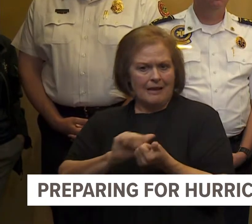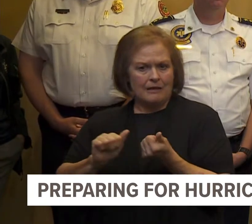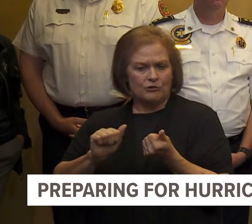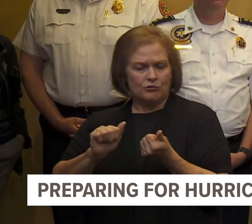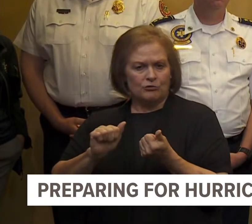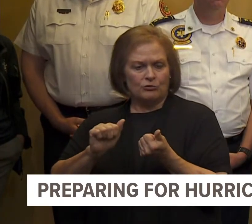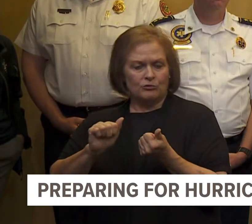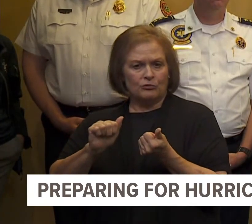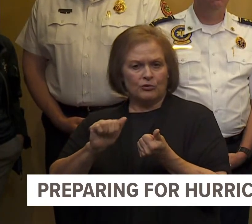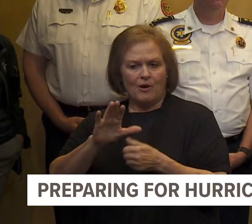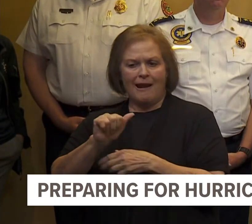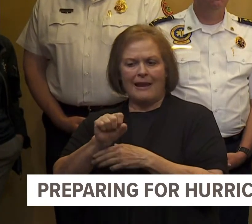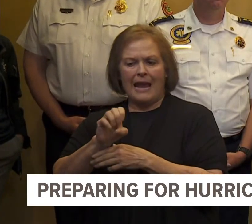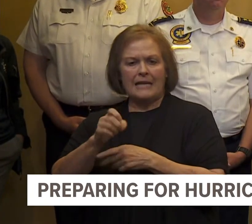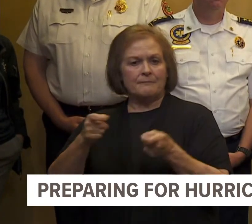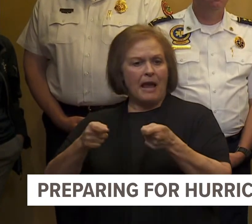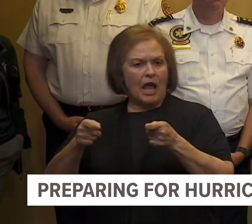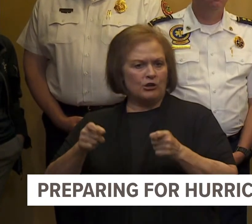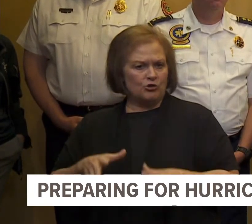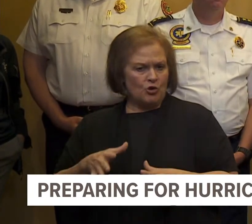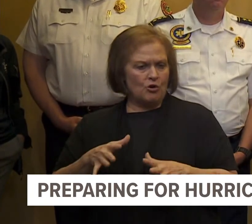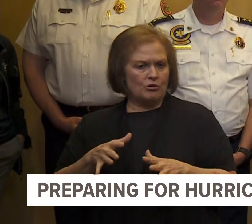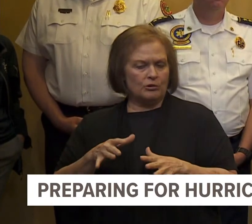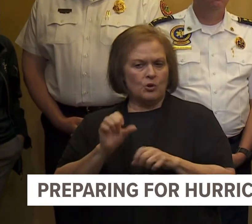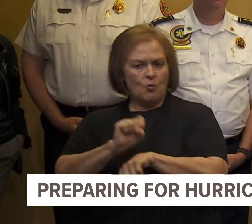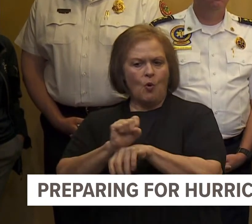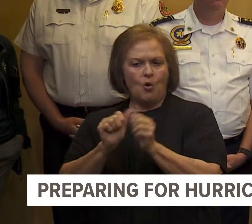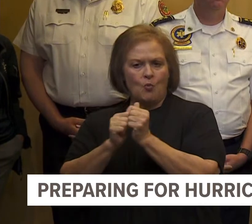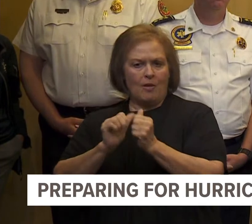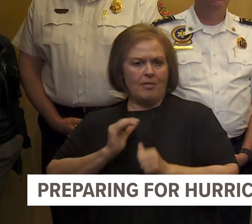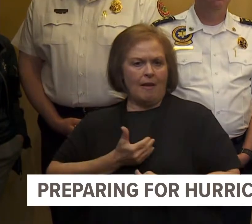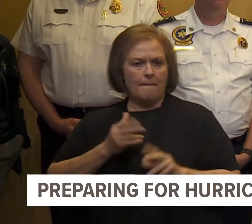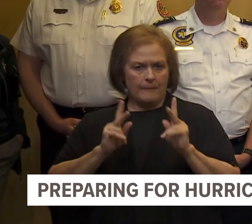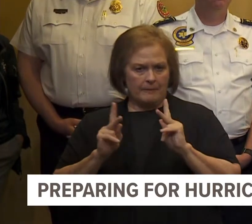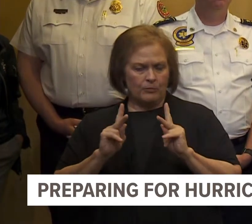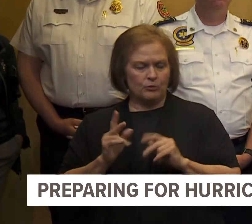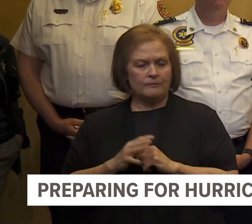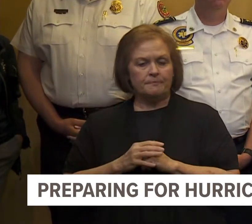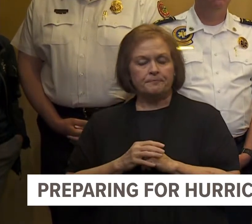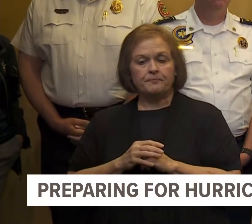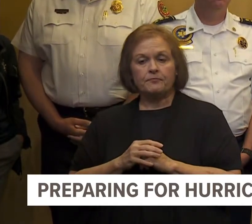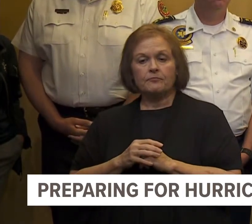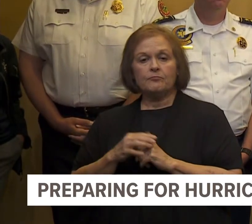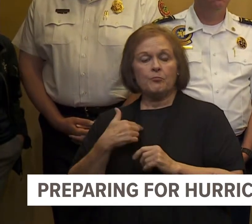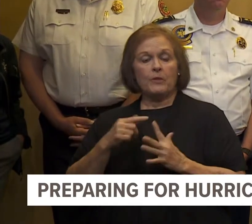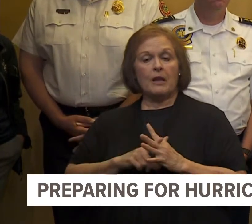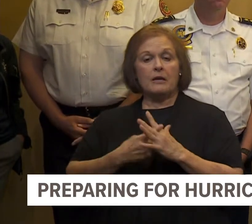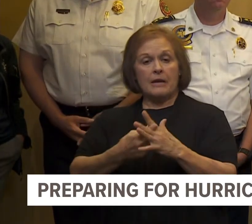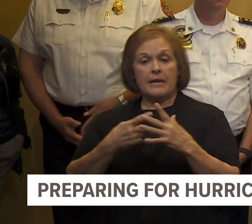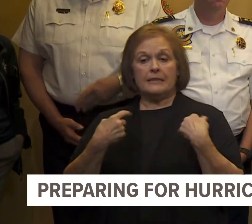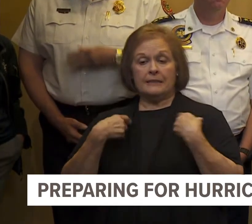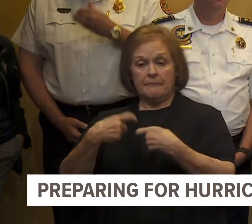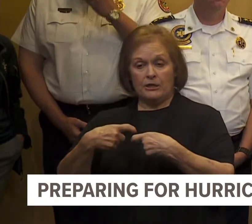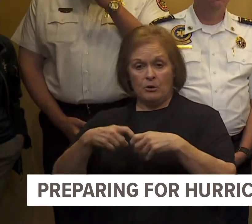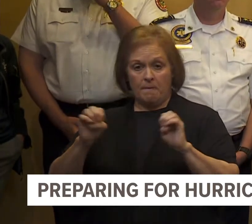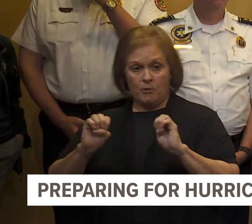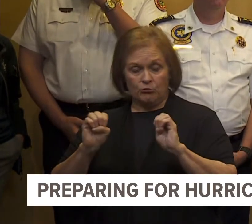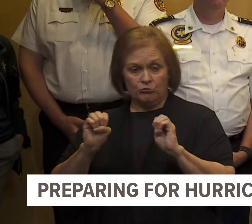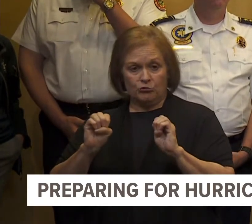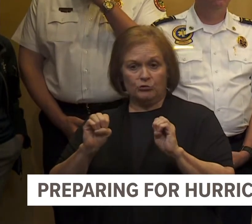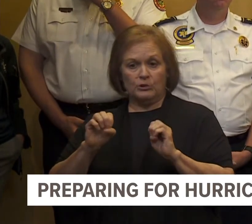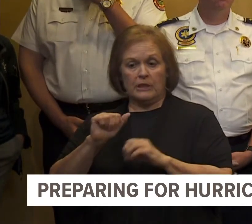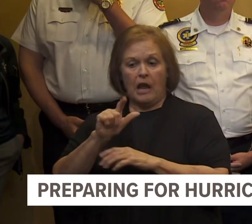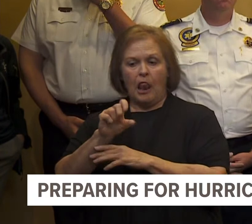management when we're working with many of the communities in our city. We've launched a Spanish